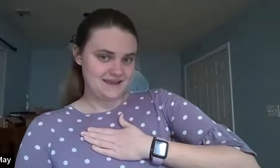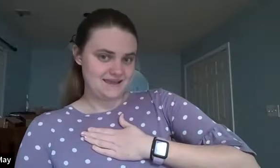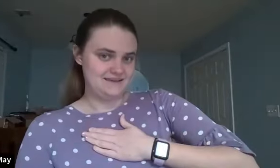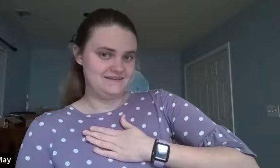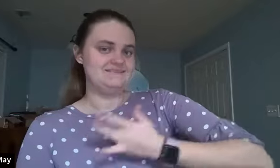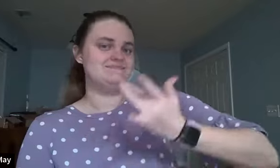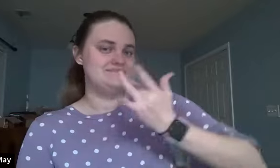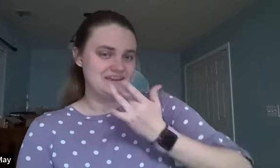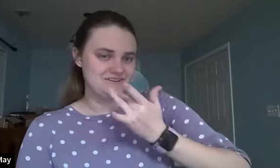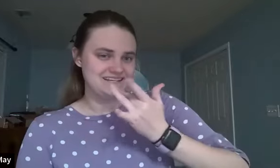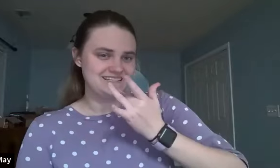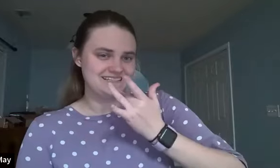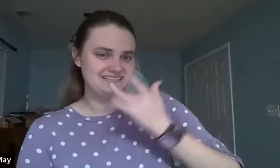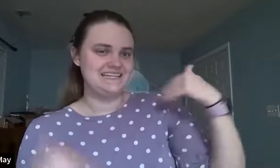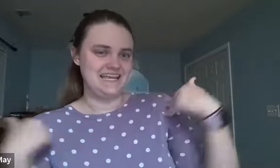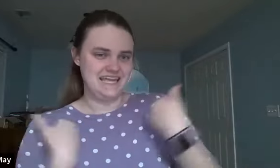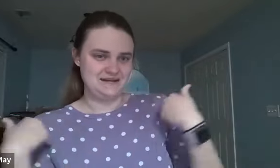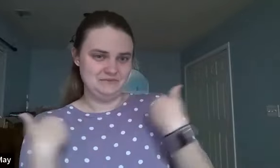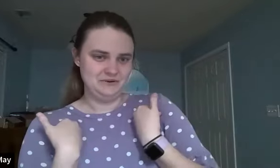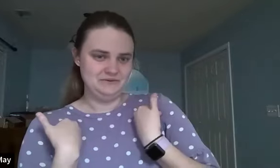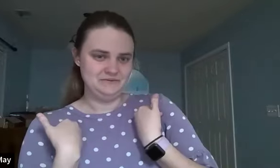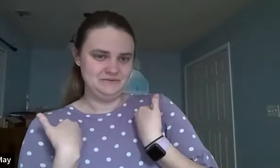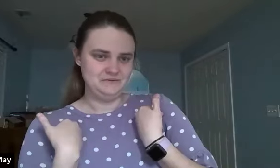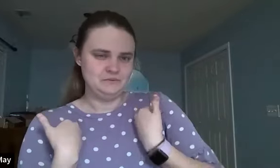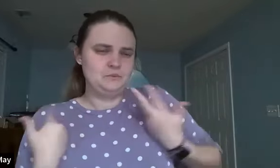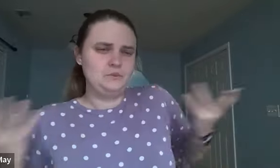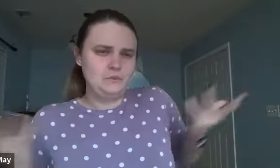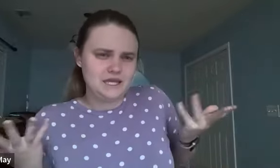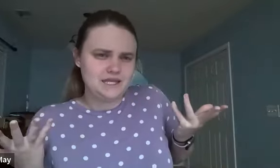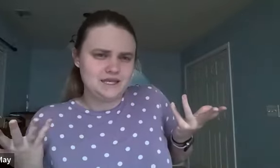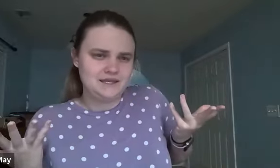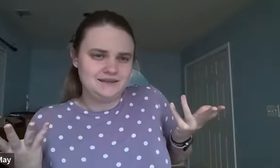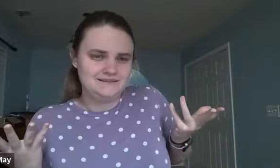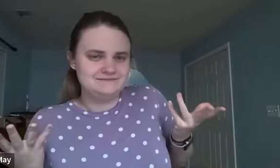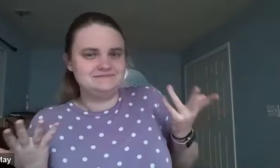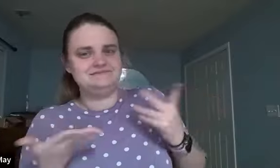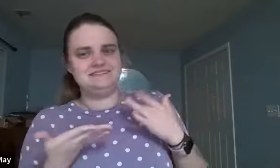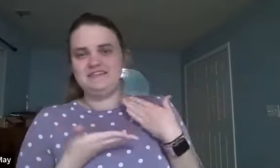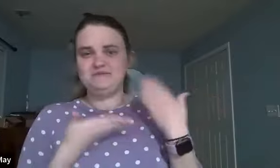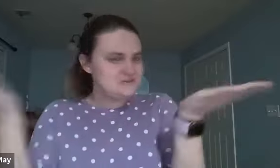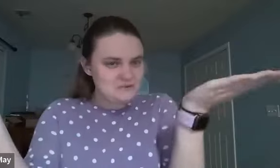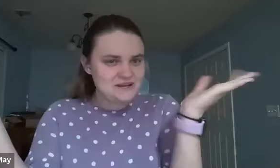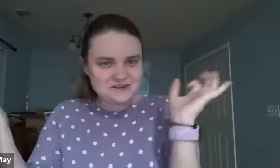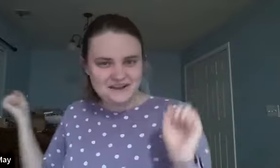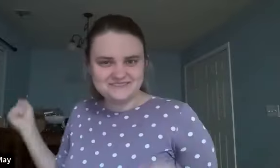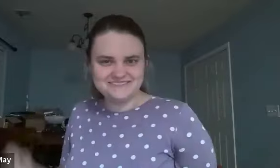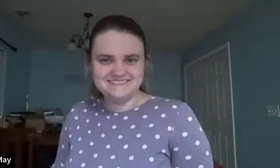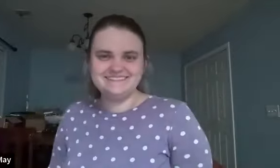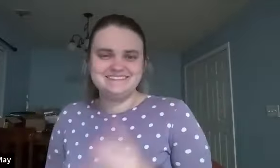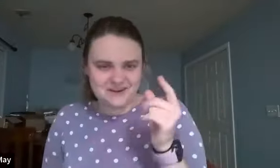my favorite animal, what? And then whichever one you have,